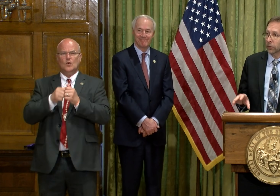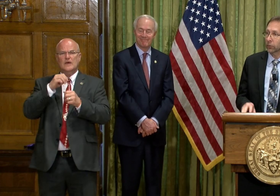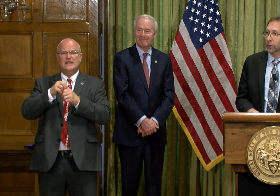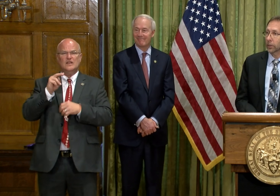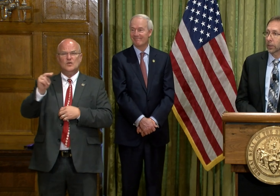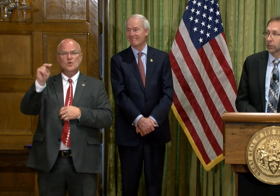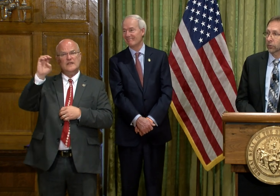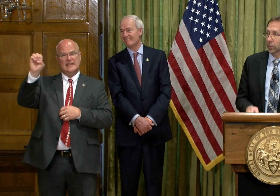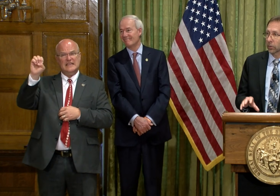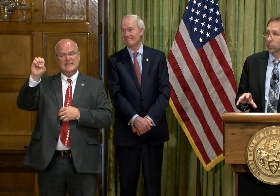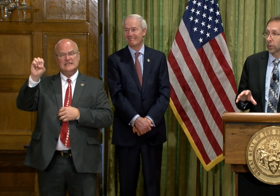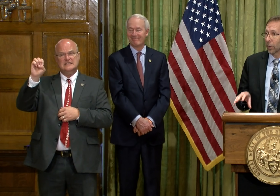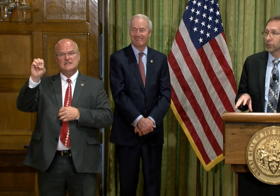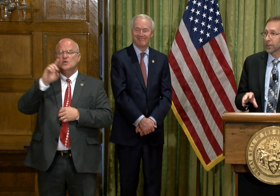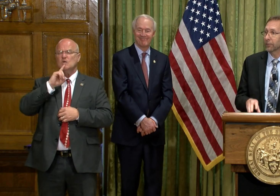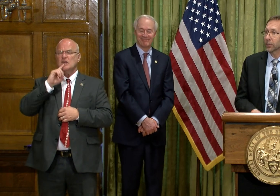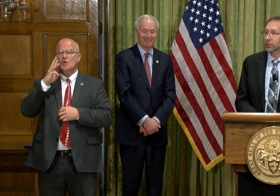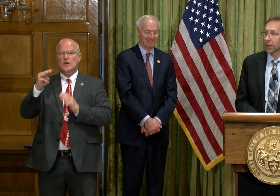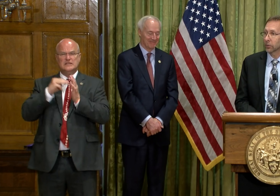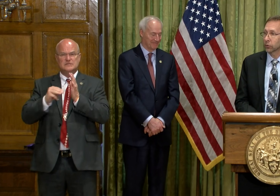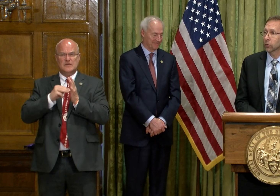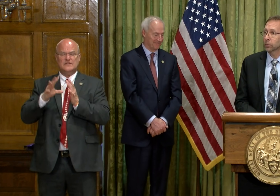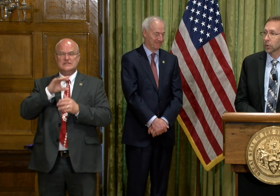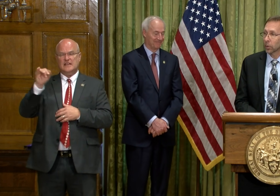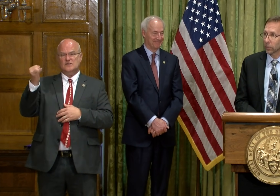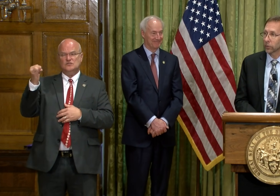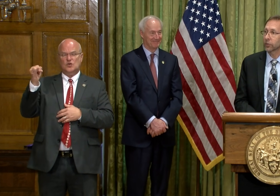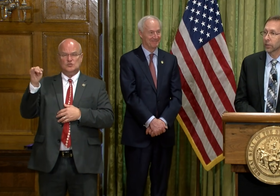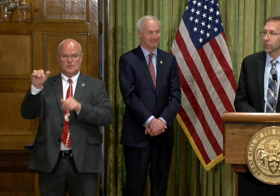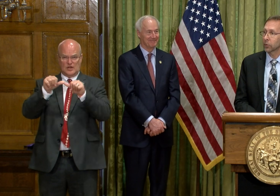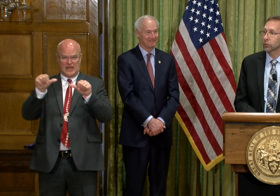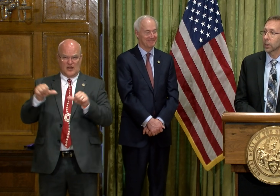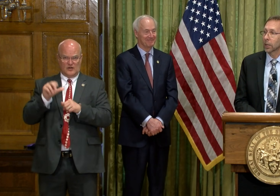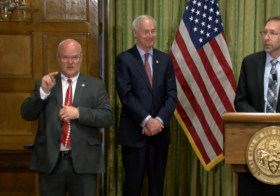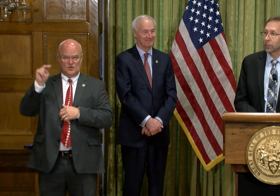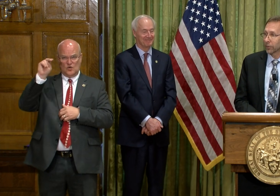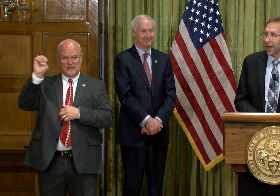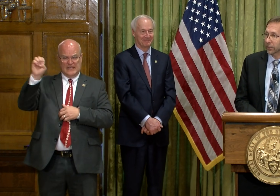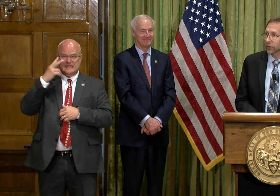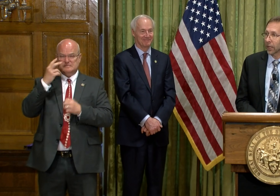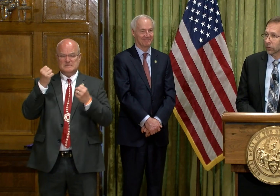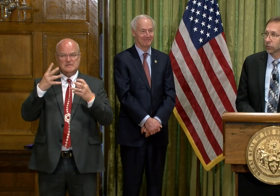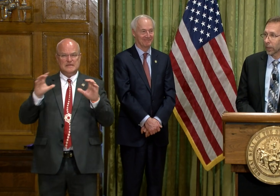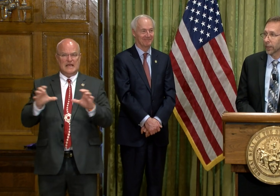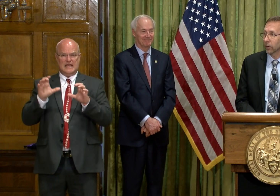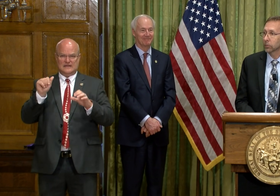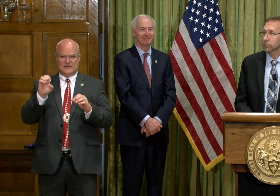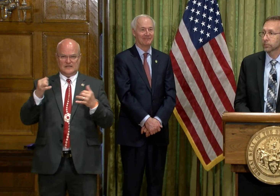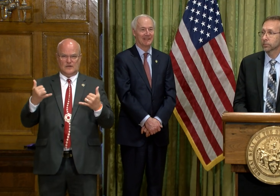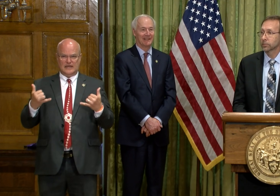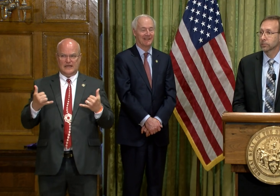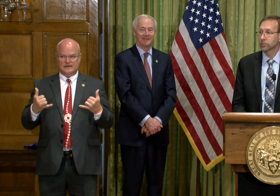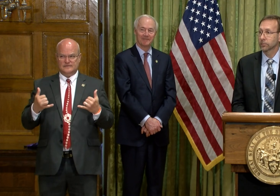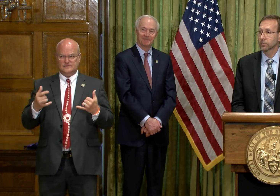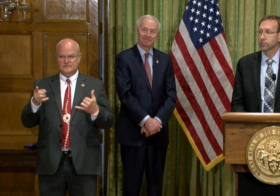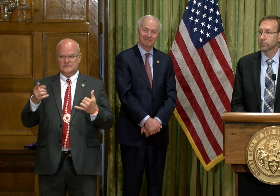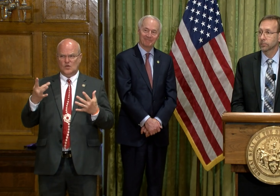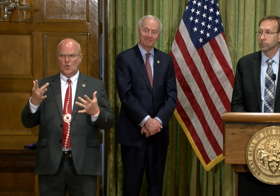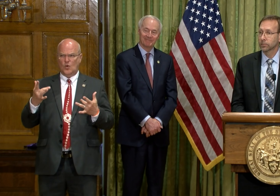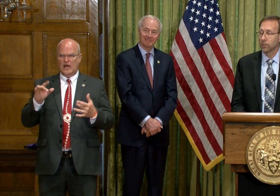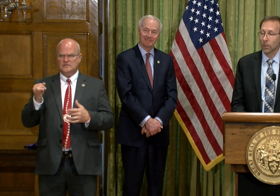Within Northeast, it's really West Memphis and Jonesboro where we're seeing the most number of active cases right now.